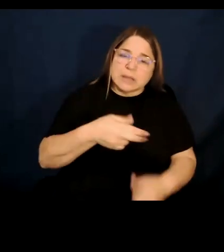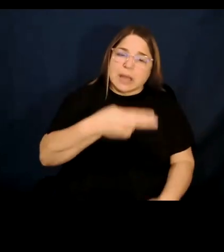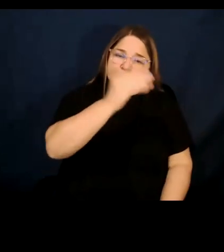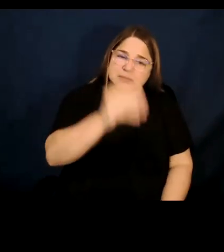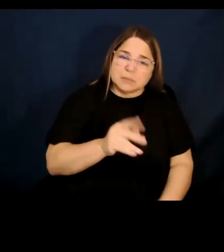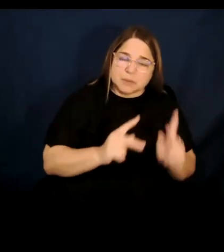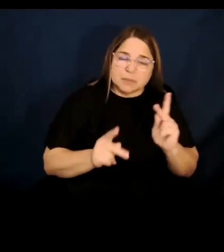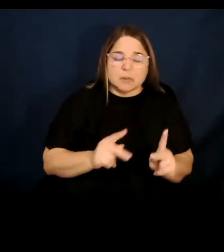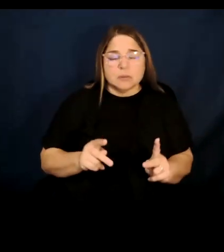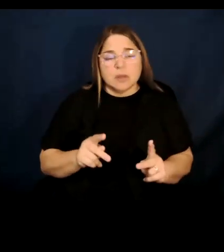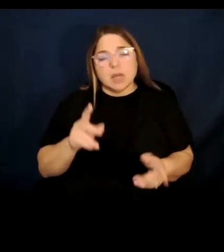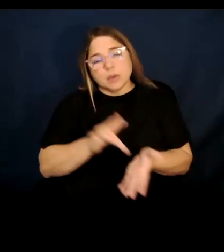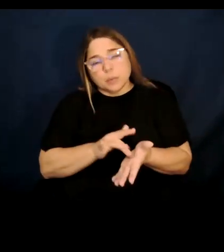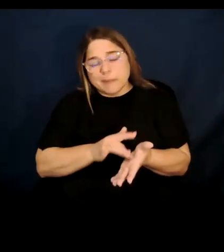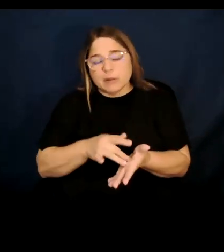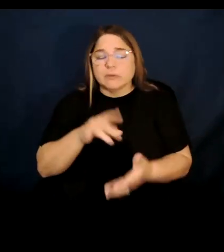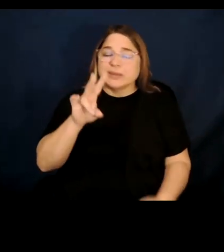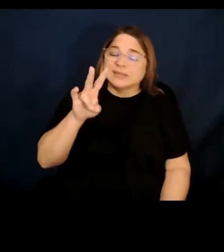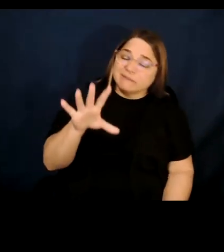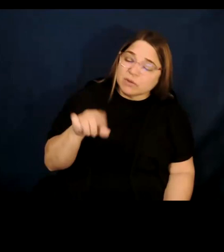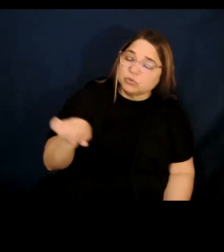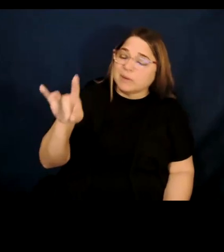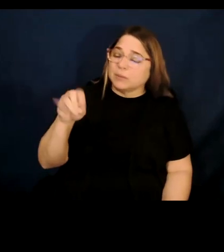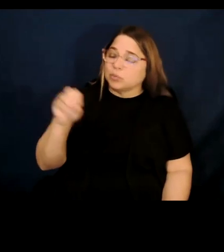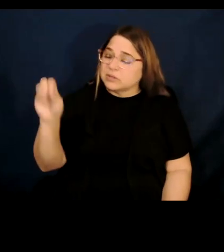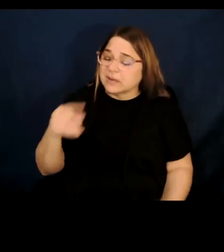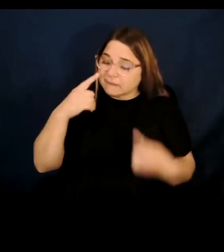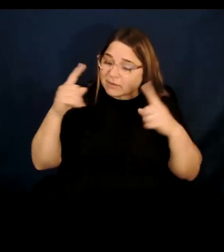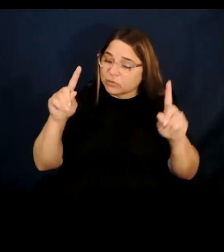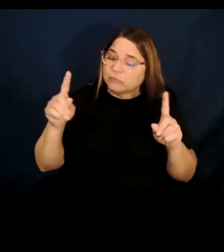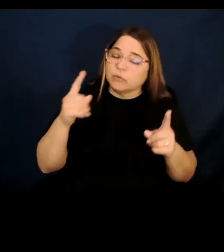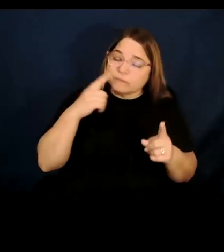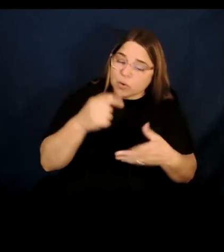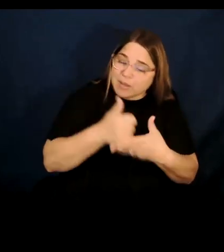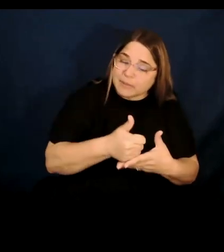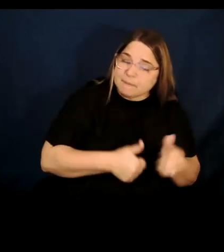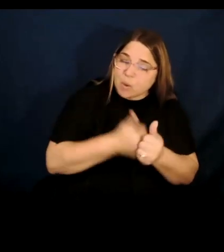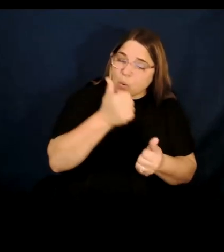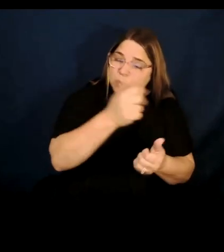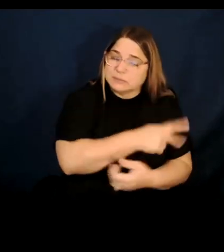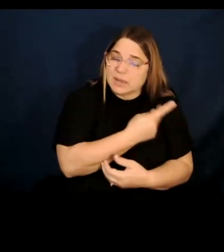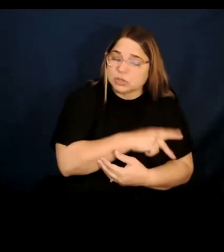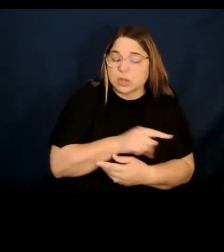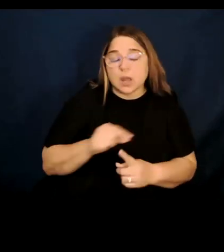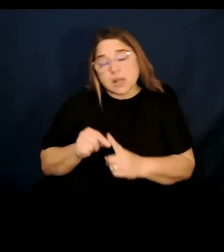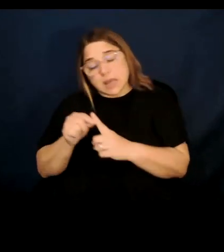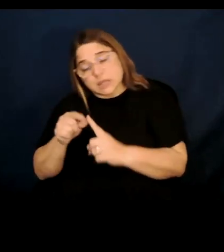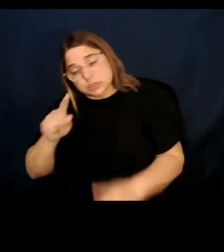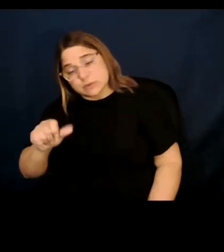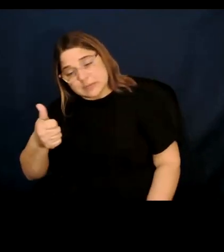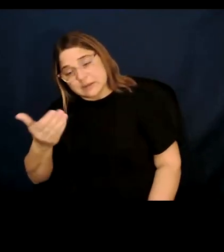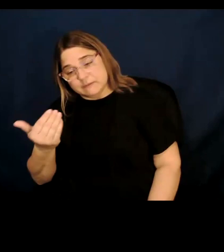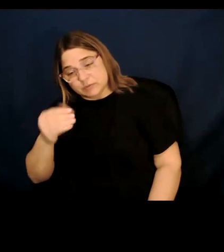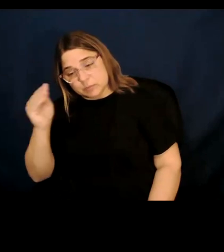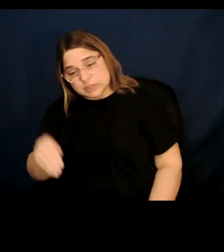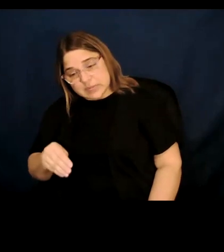is 75 or 85% effective in treating most patients, that's a really good thing, unless, of course, you're the other 10 to 15%.